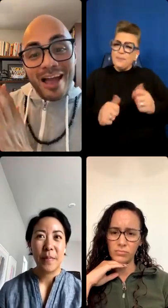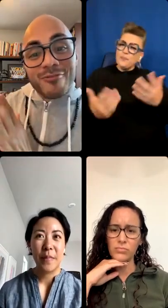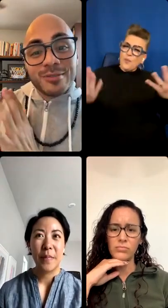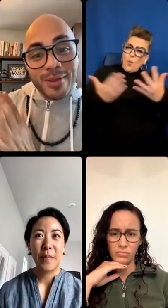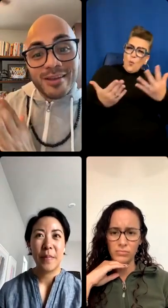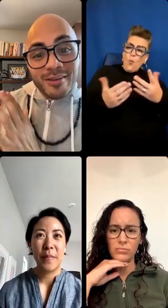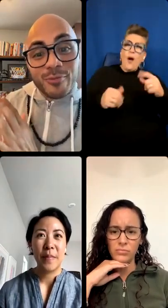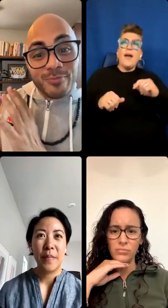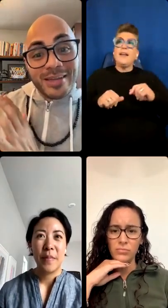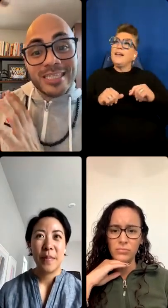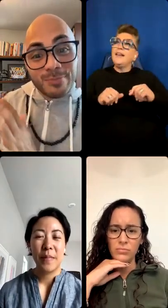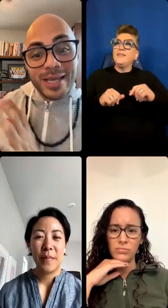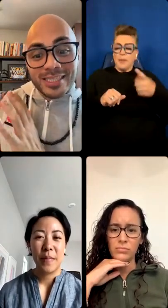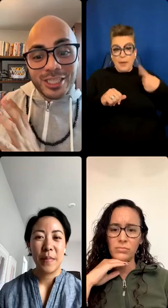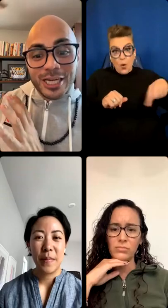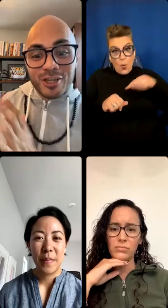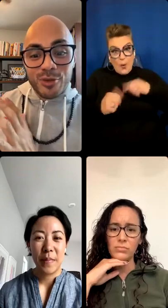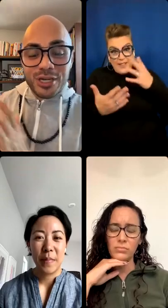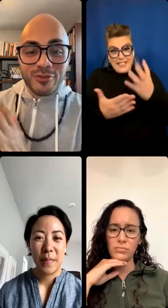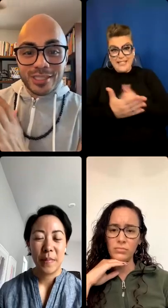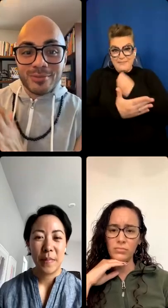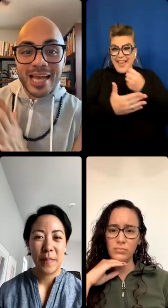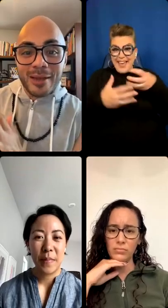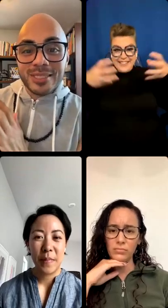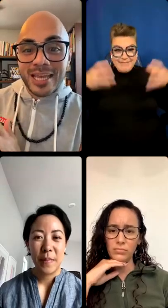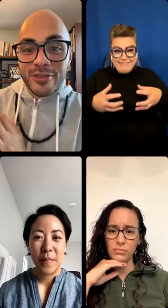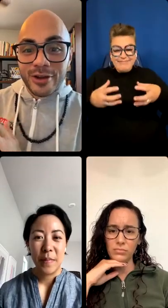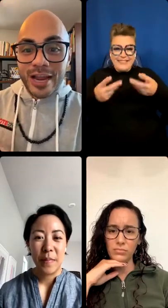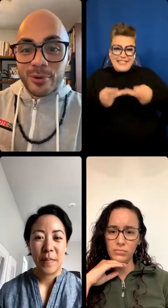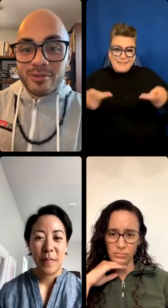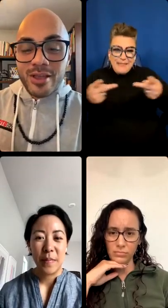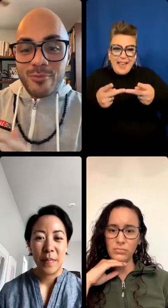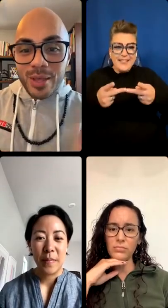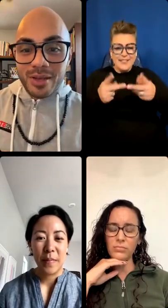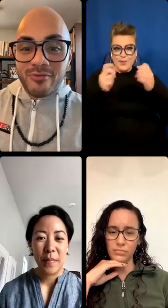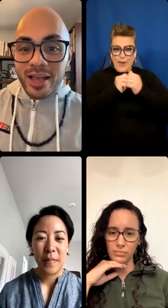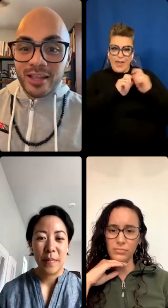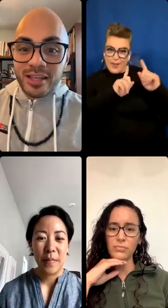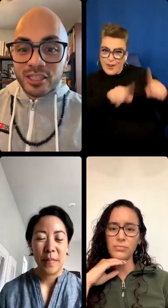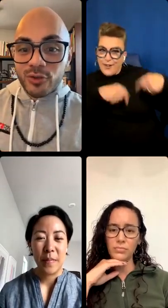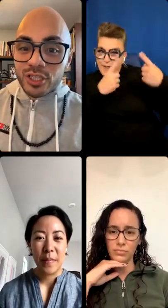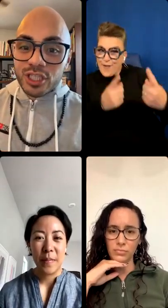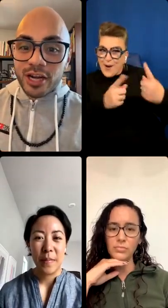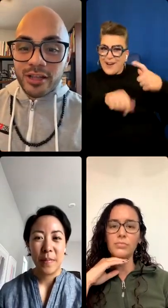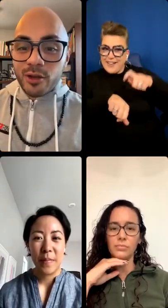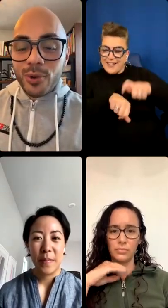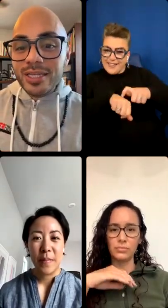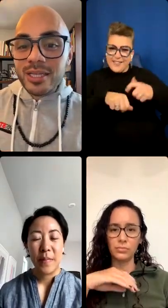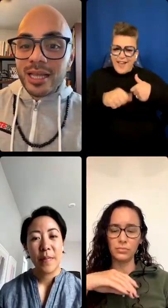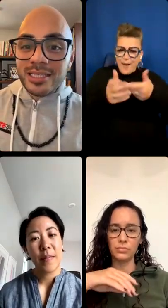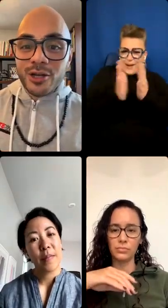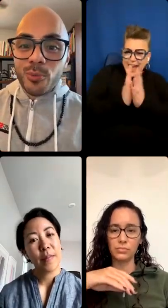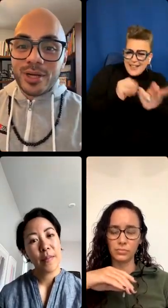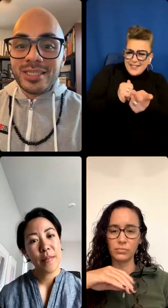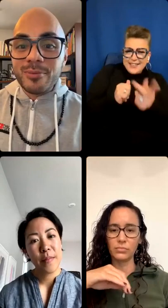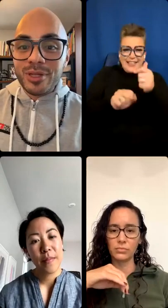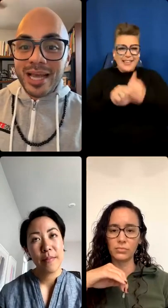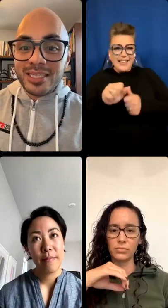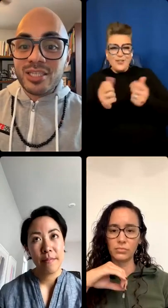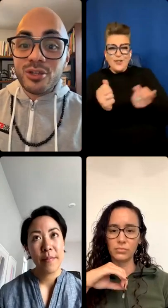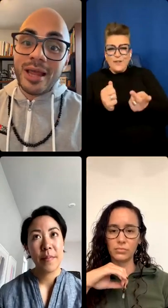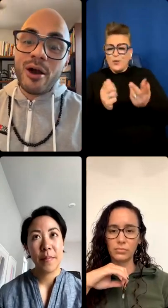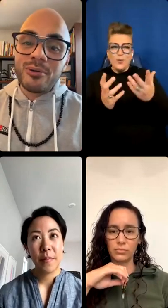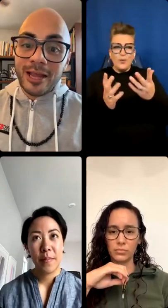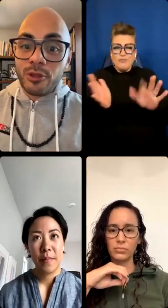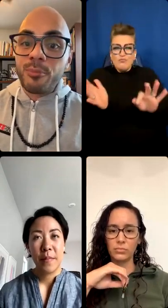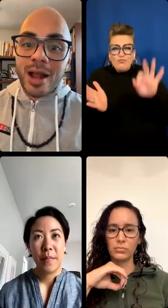we have spent, we've been in space and shared community for some time together. And I would maybe invite each of you to share, like, what is a lesson or what is something that